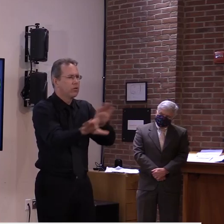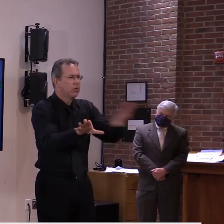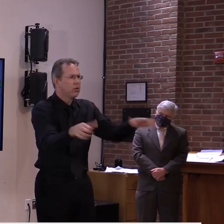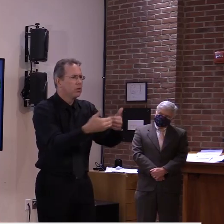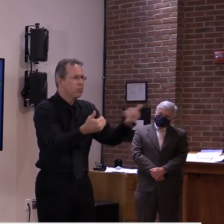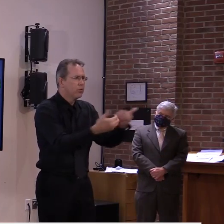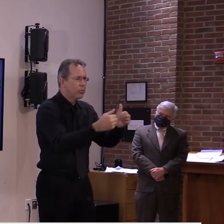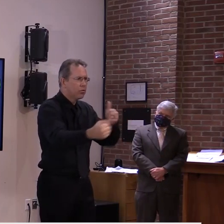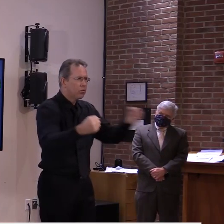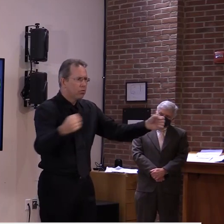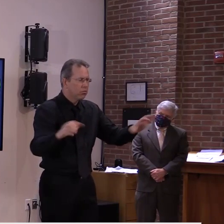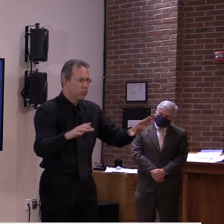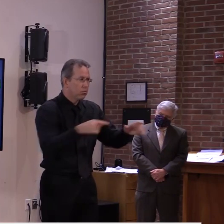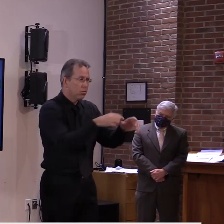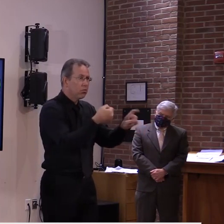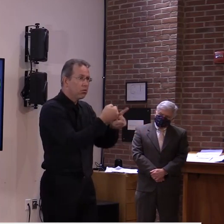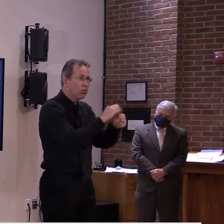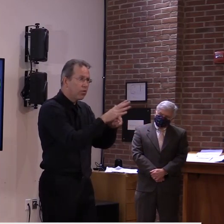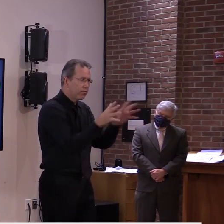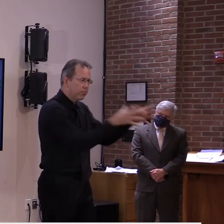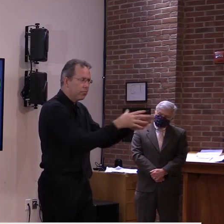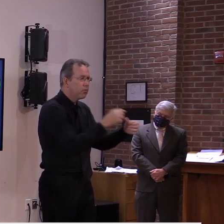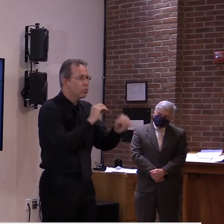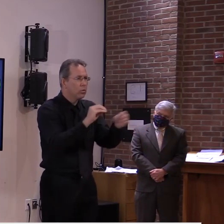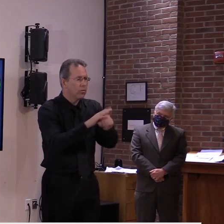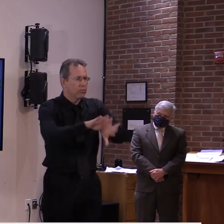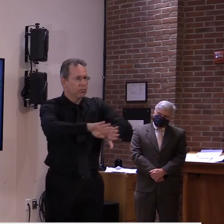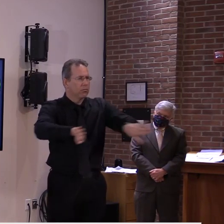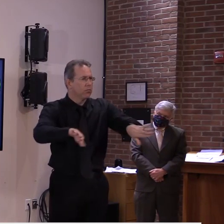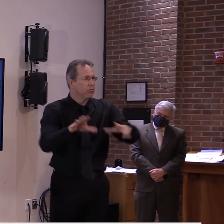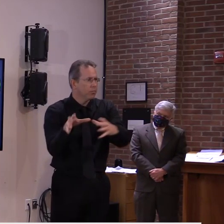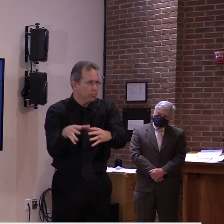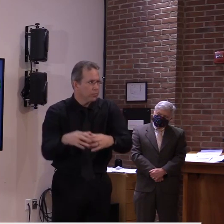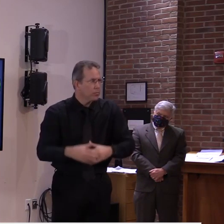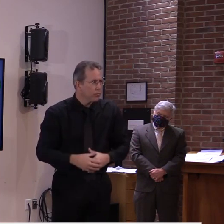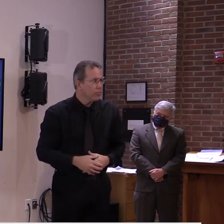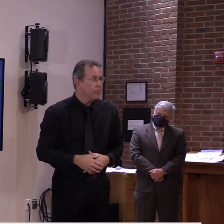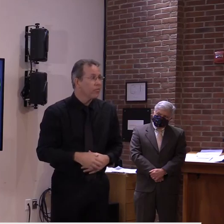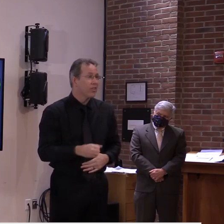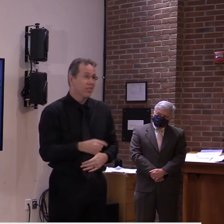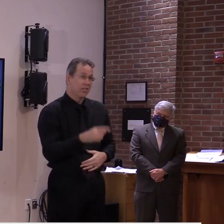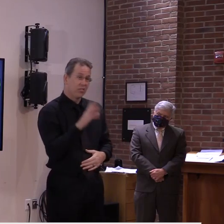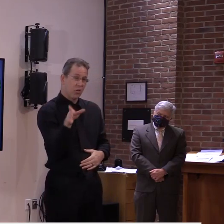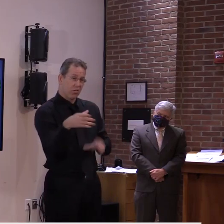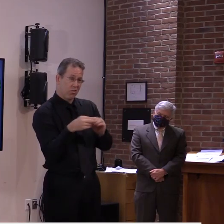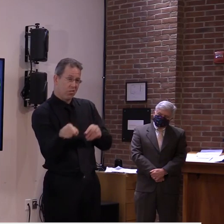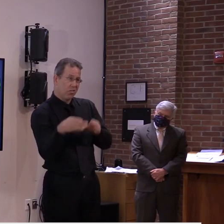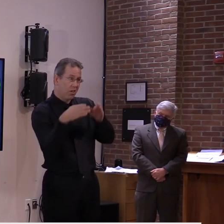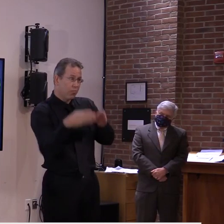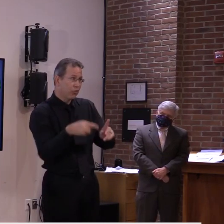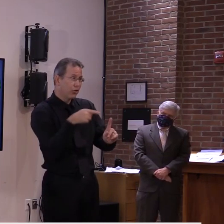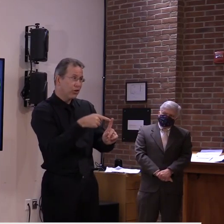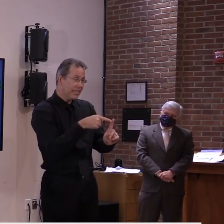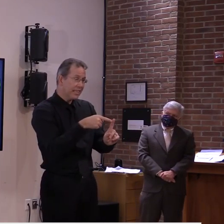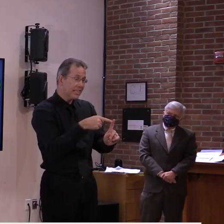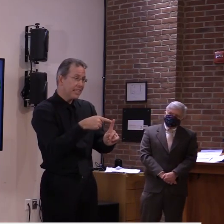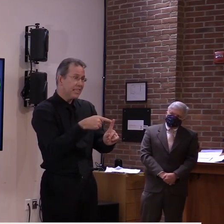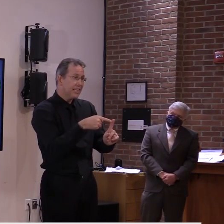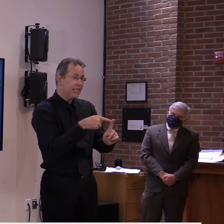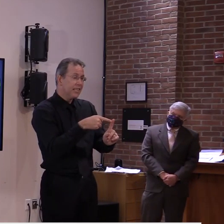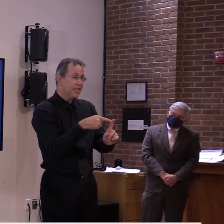give them would be to try to cohort like with like, so that there's no chance of spreading the